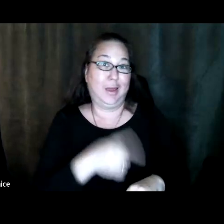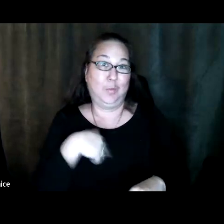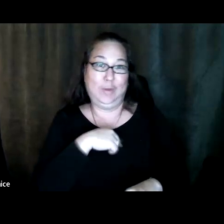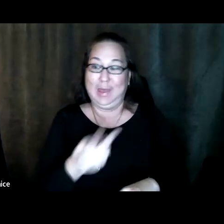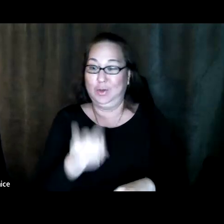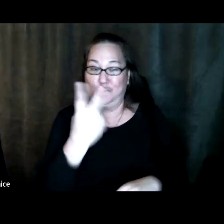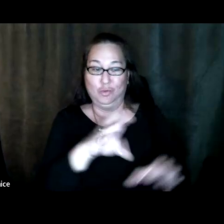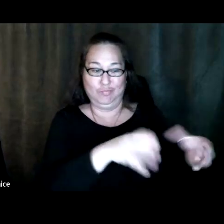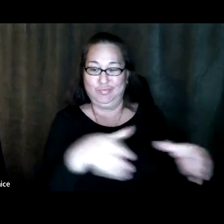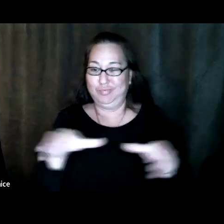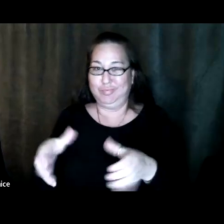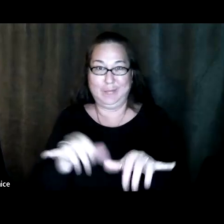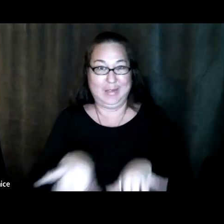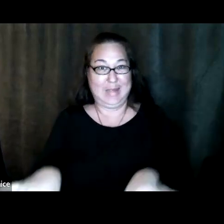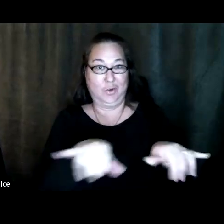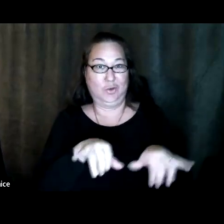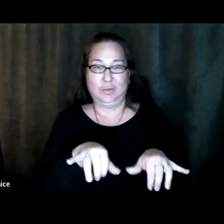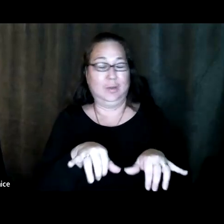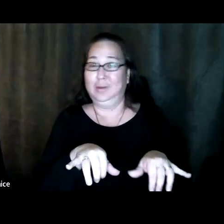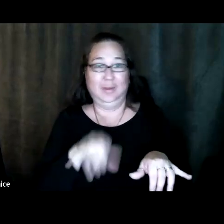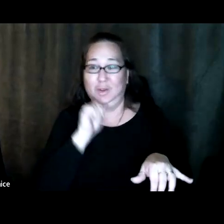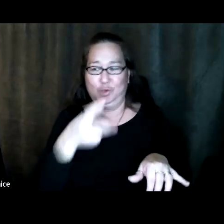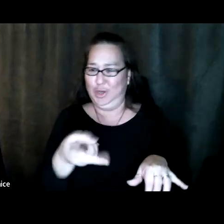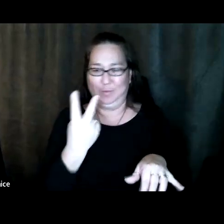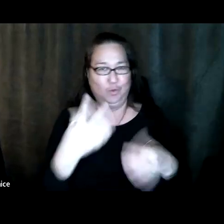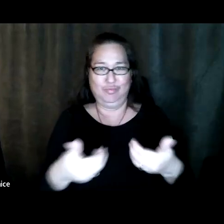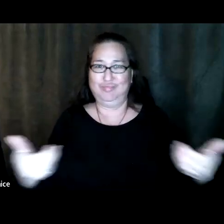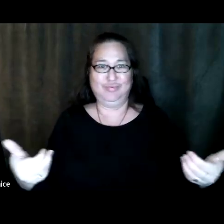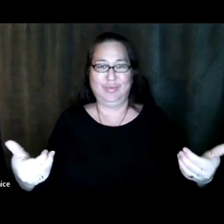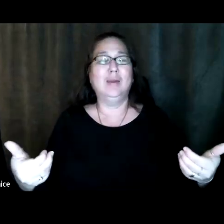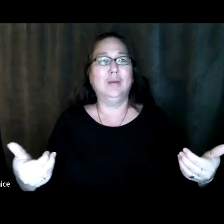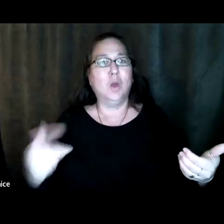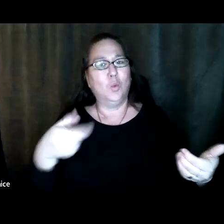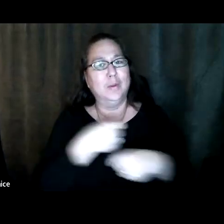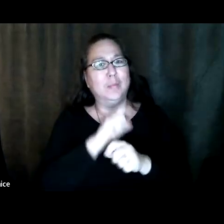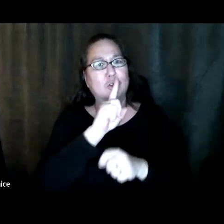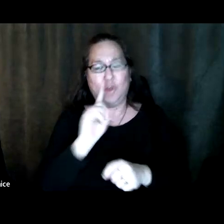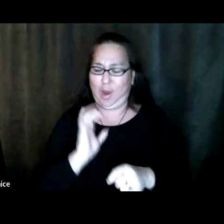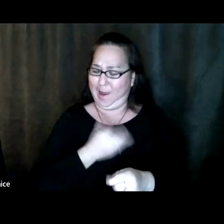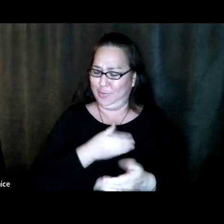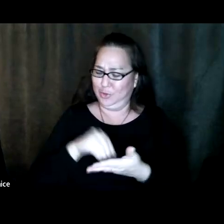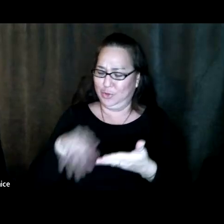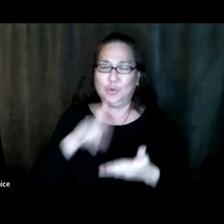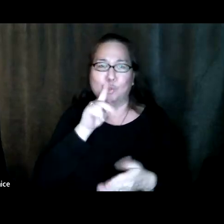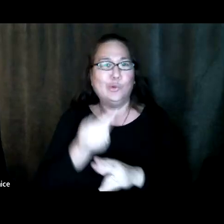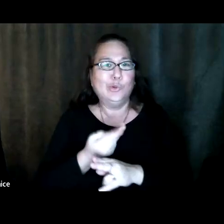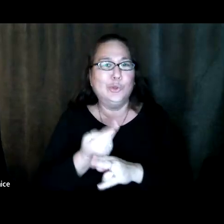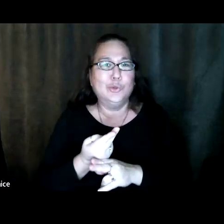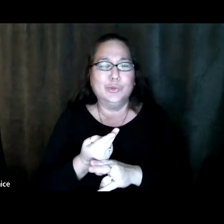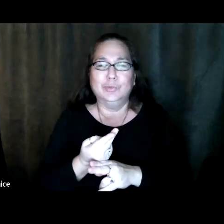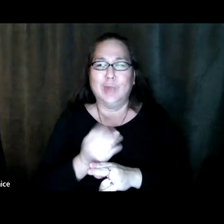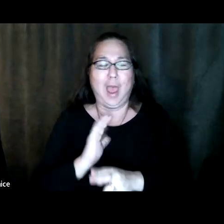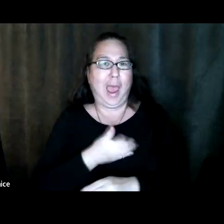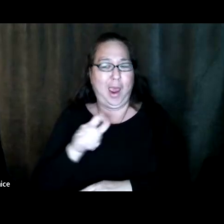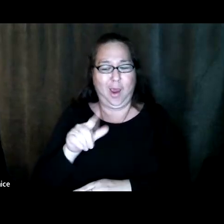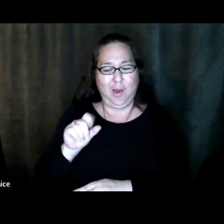standards, and we should not. Like, we want to ensure that our students who are using our alt